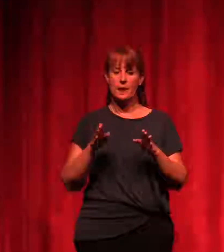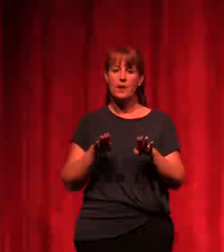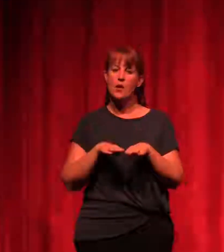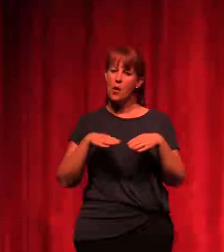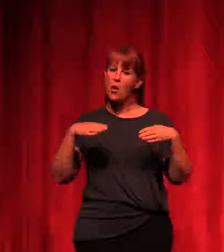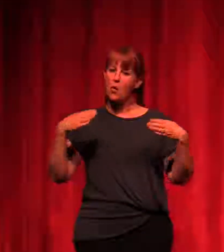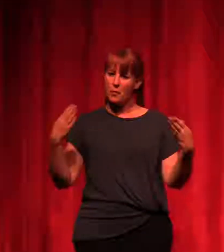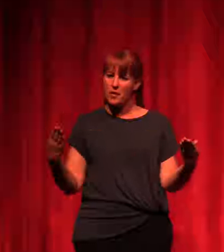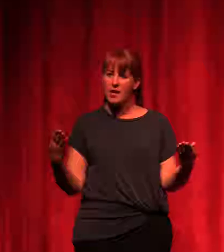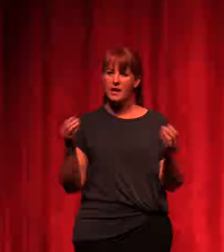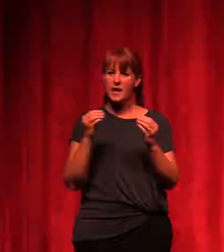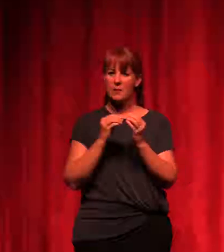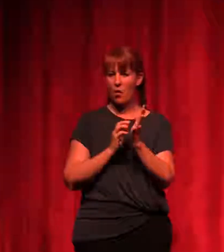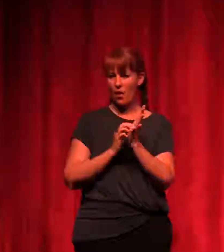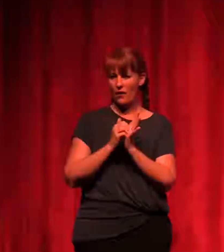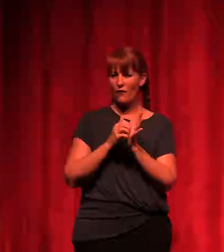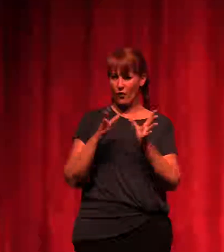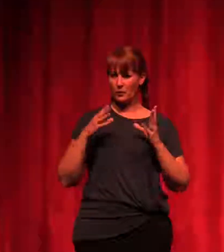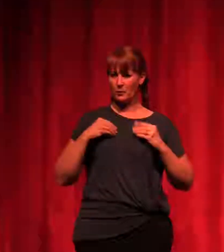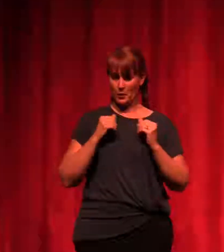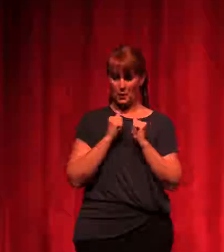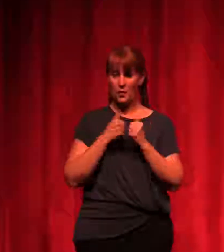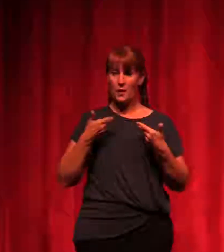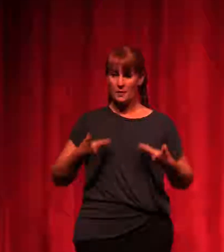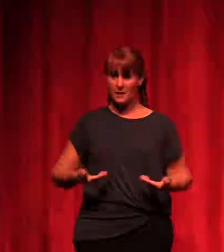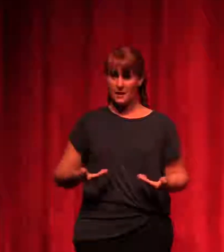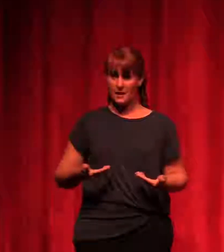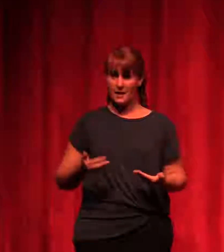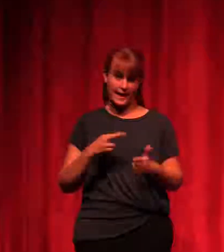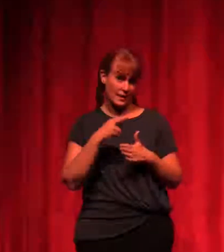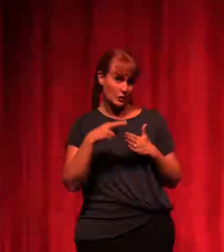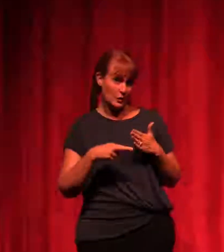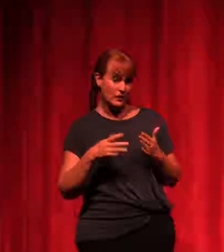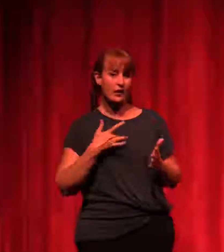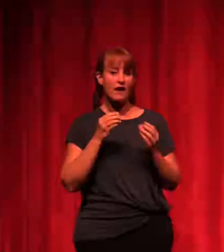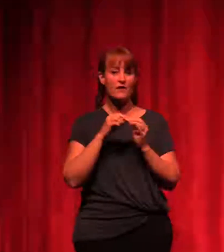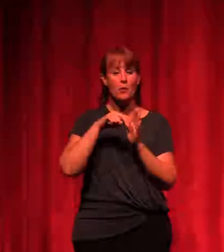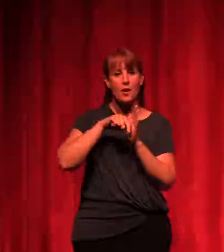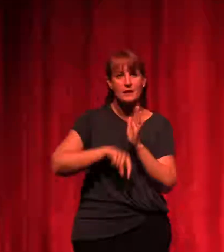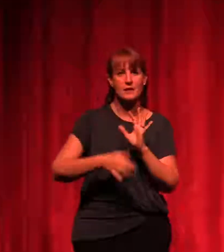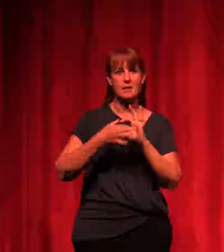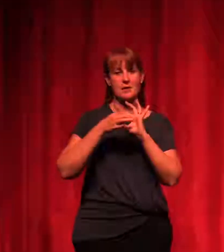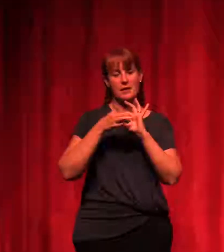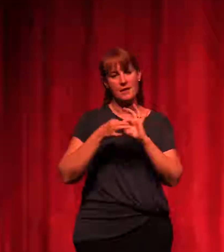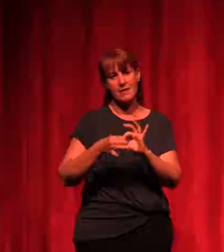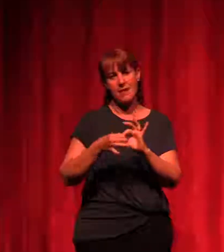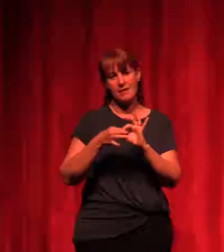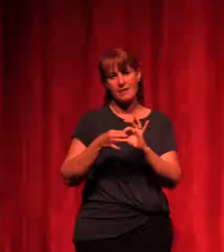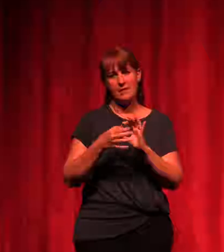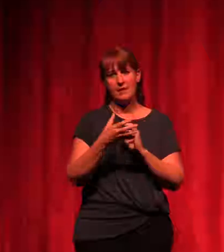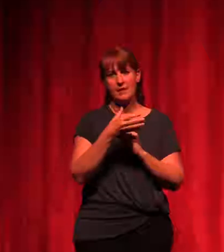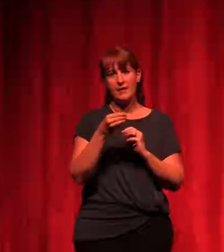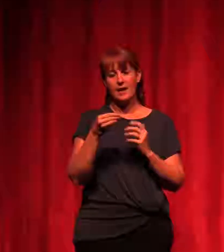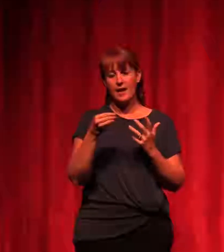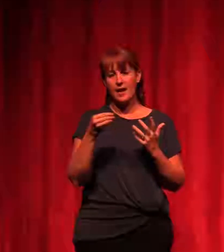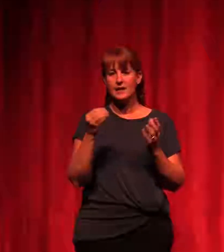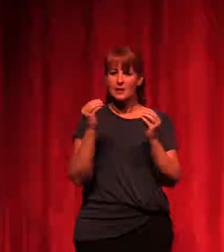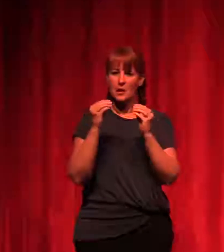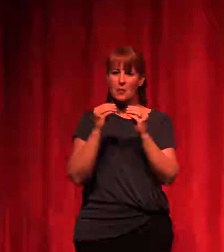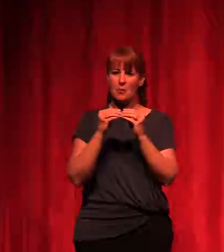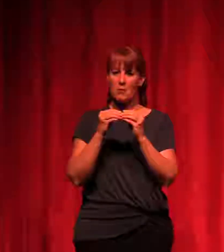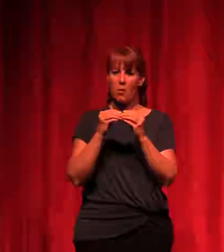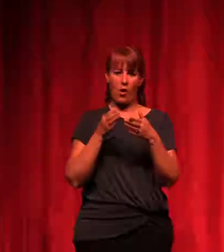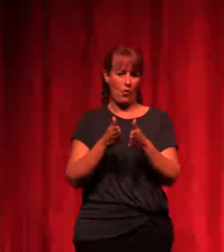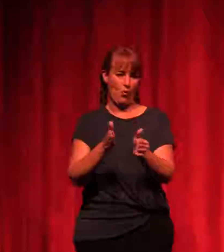open and more vulnerable with me. And as a result, I feel more deeply connected and more